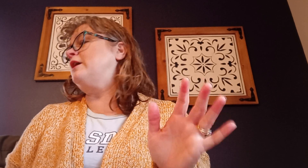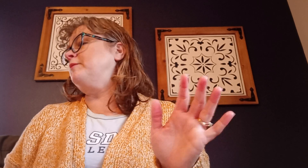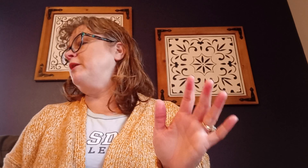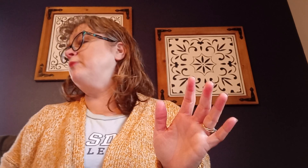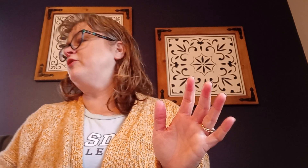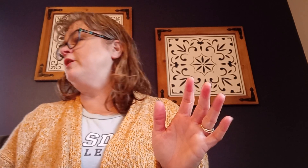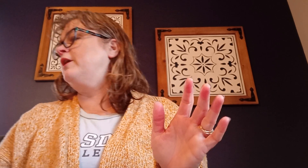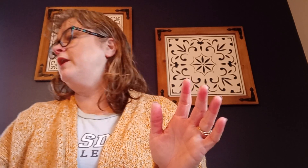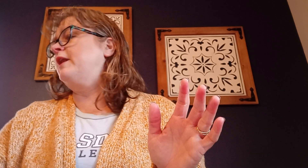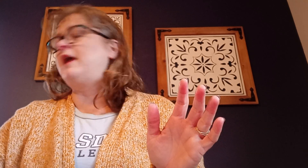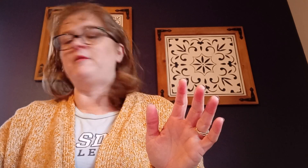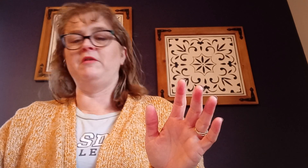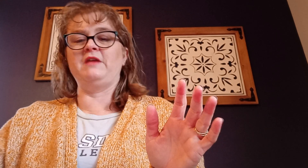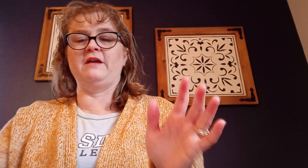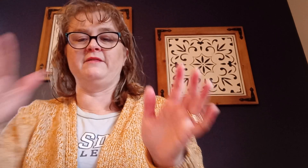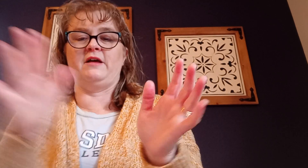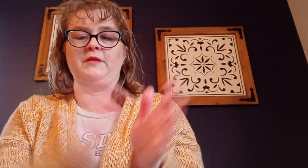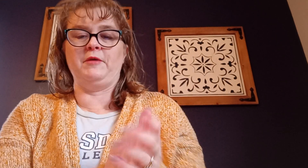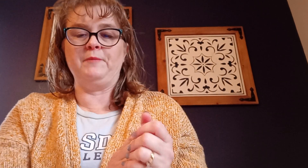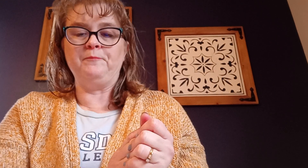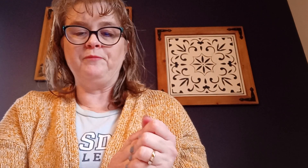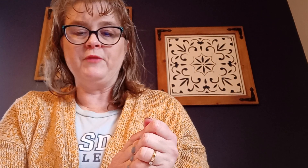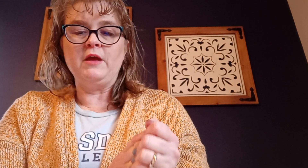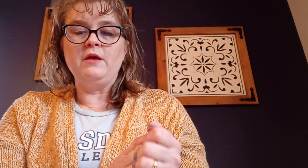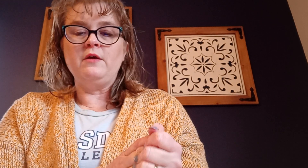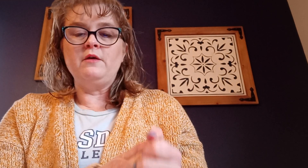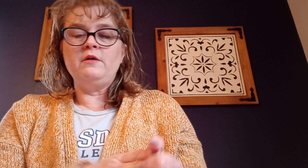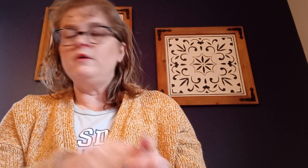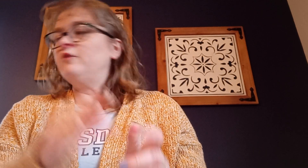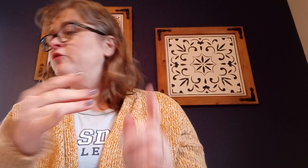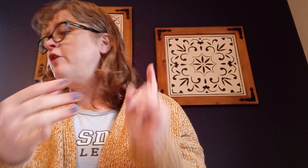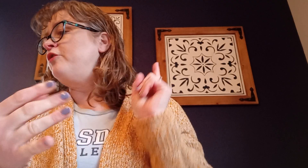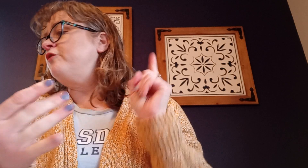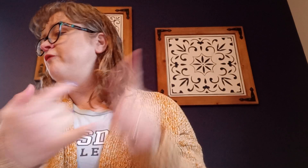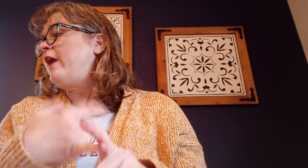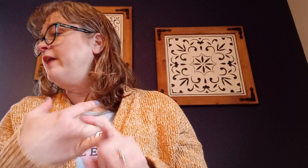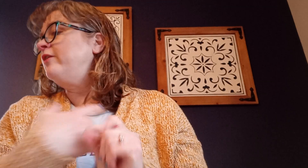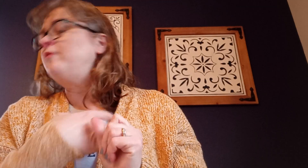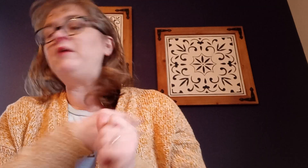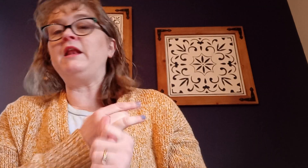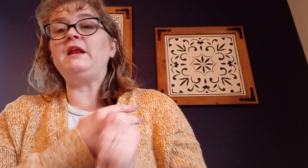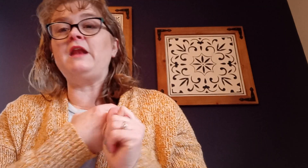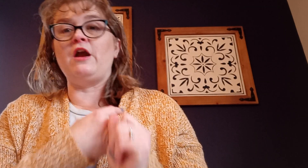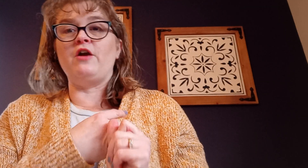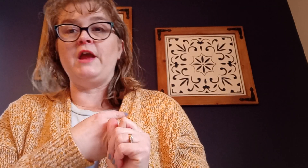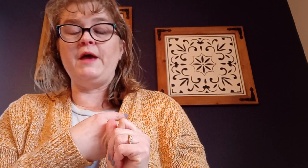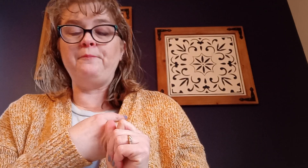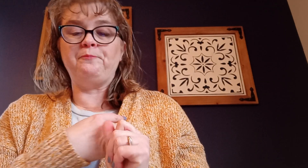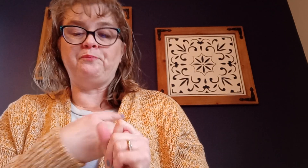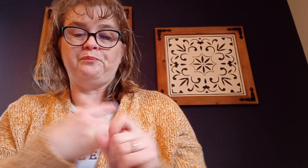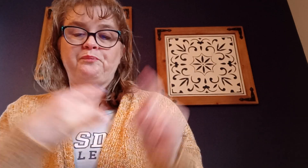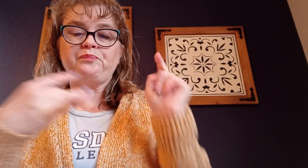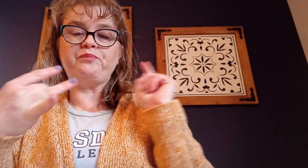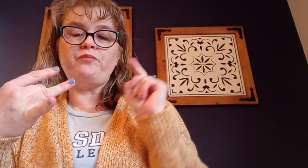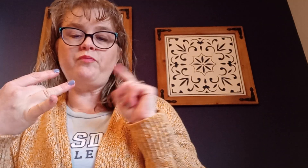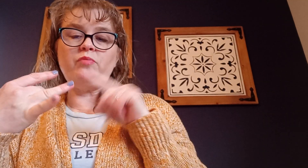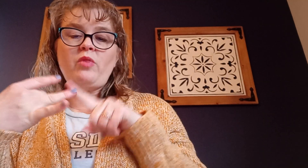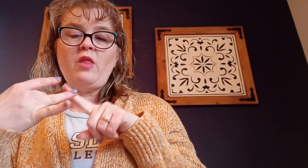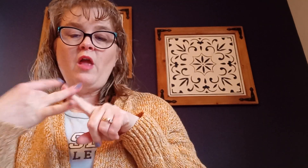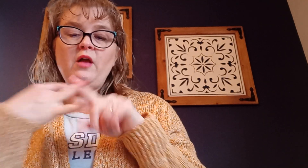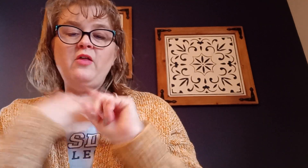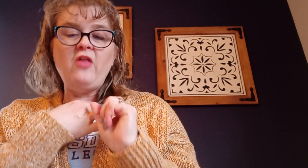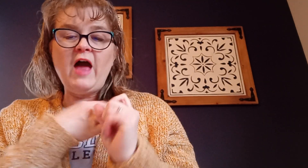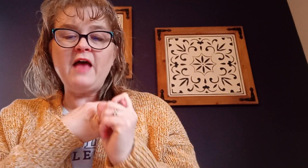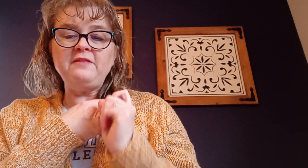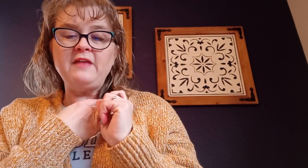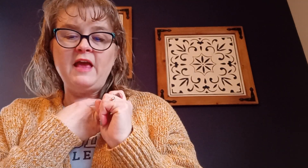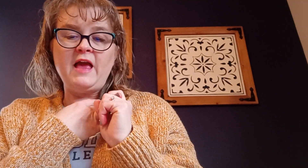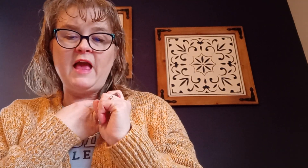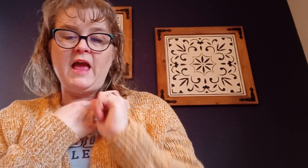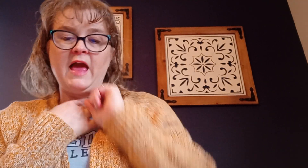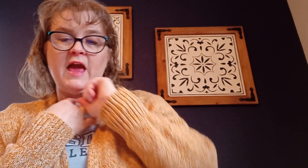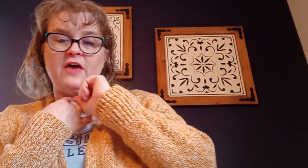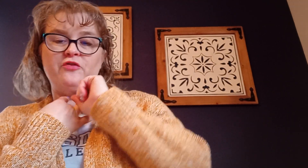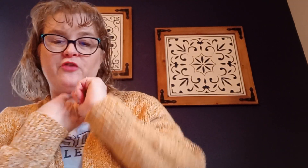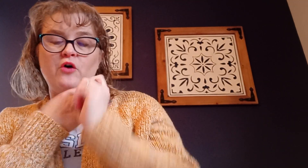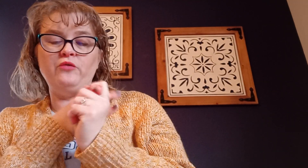taxonomy. I'm sorry, not anatomy, taxonomy. So they're phylum Cnidaria, class